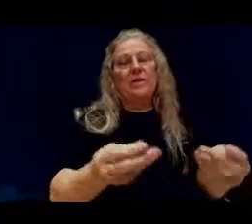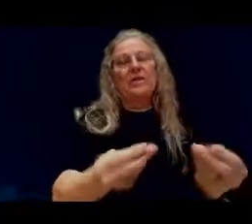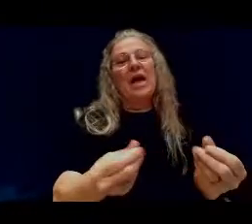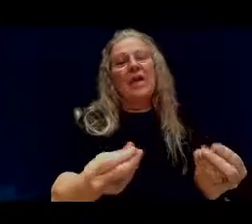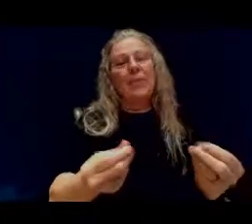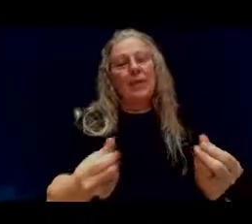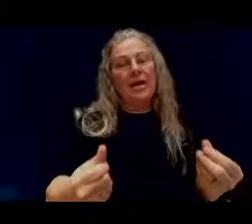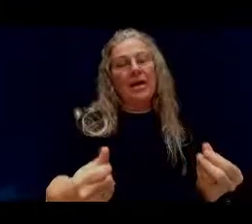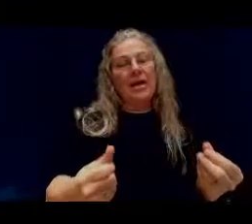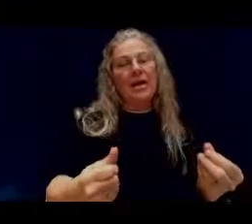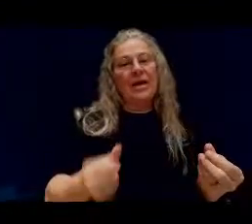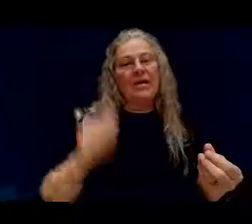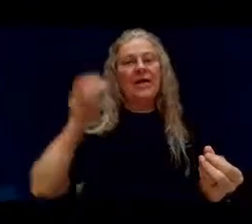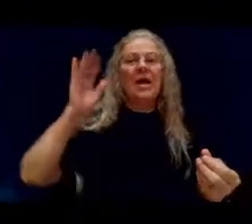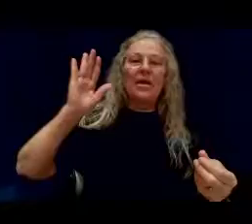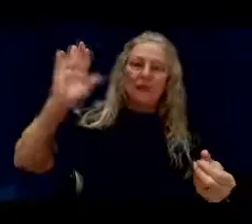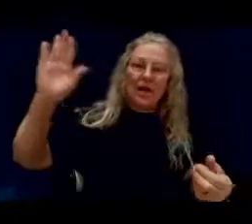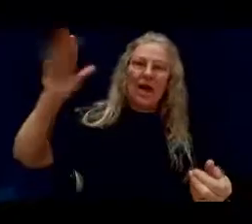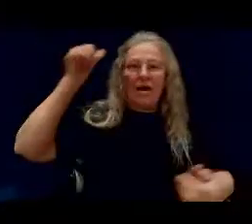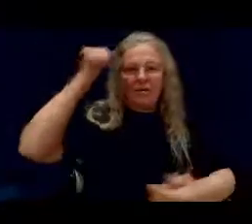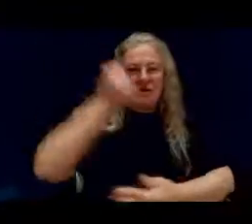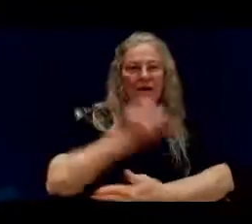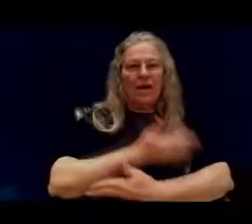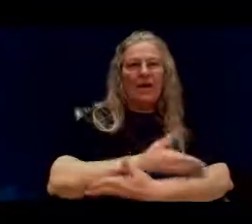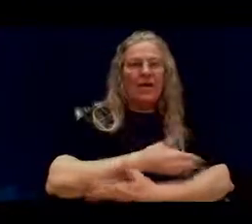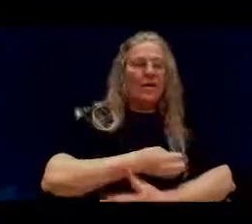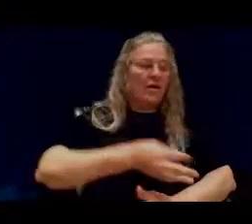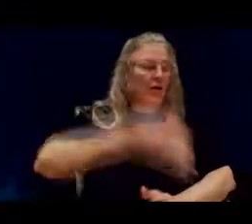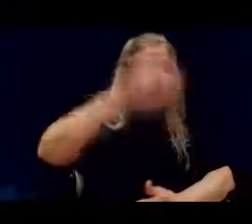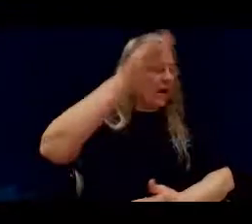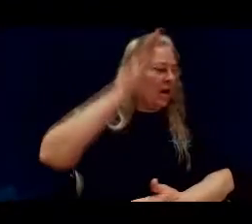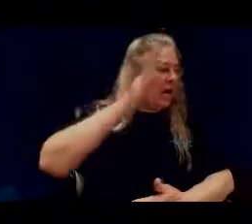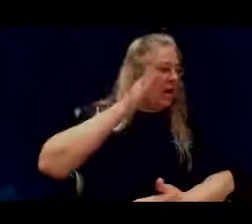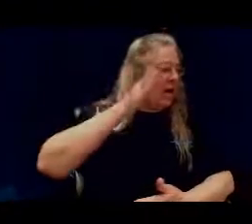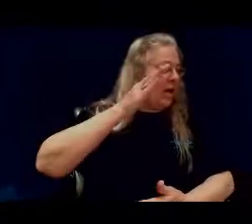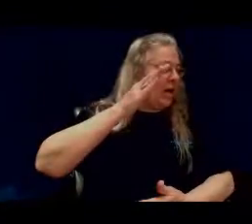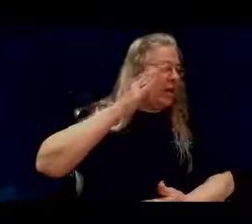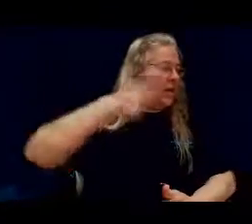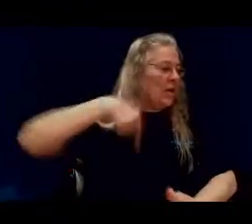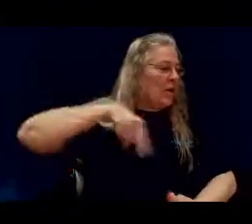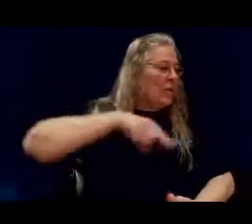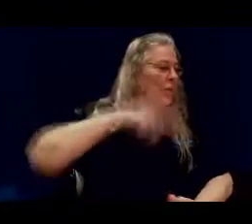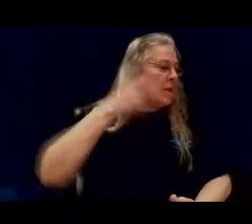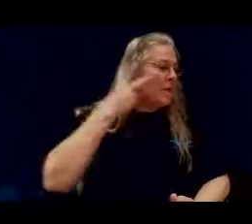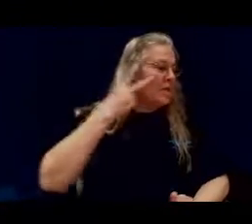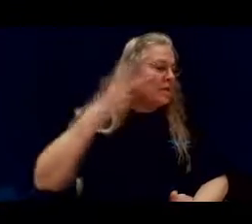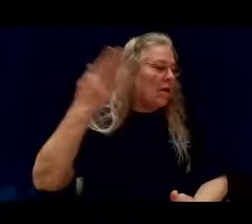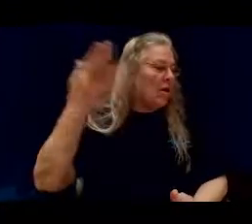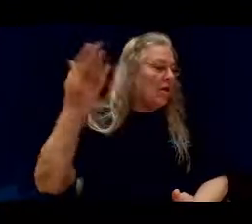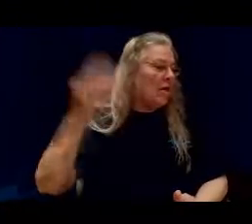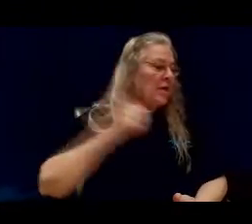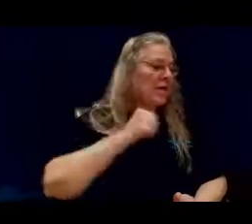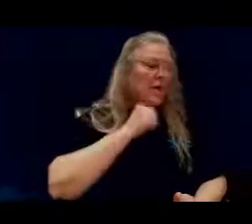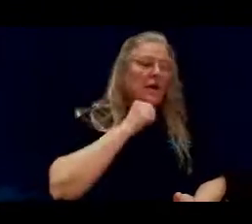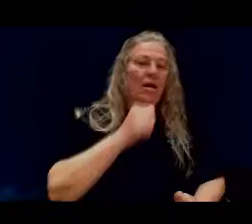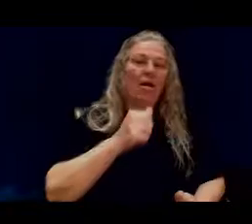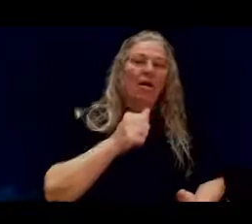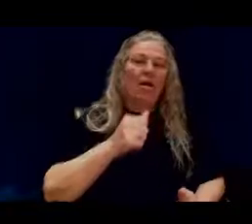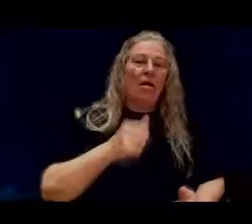streets and plains, thou Son of God. We saw thee